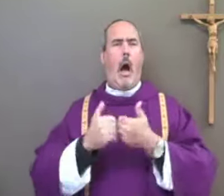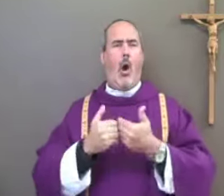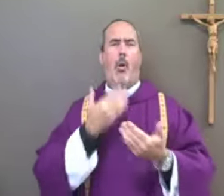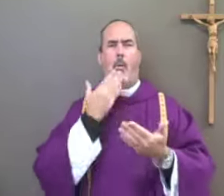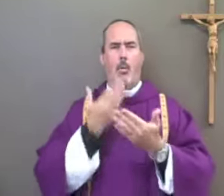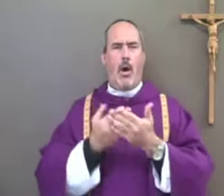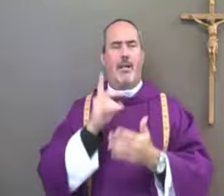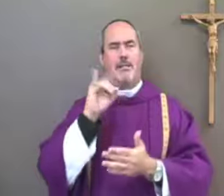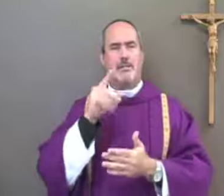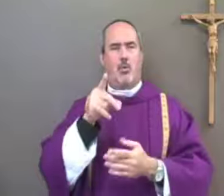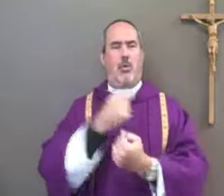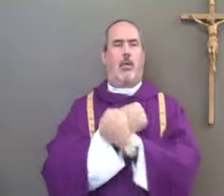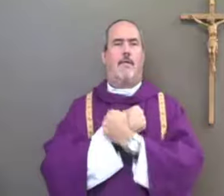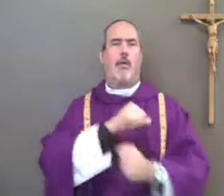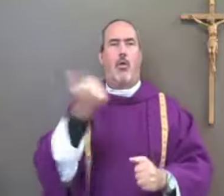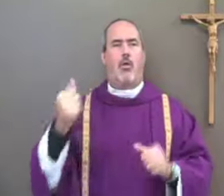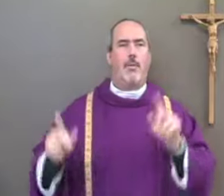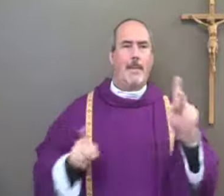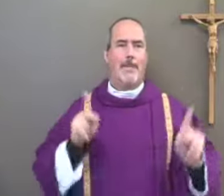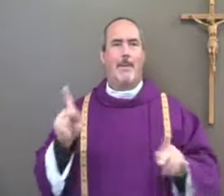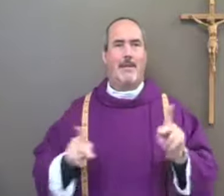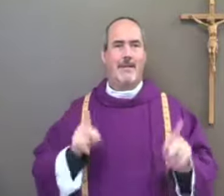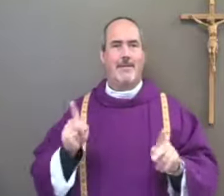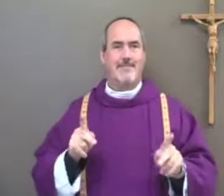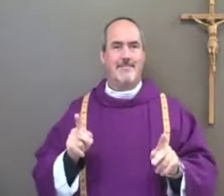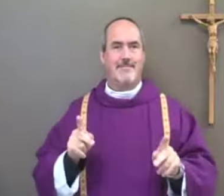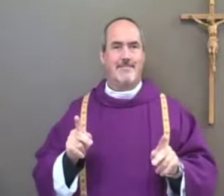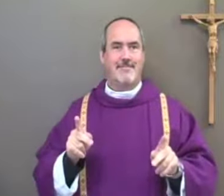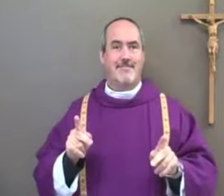how well did you love other people?